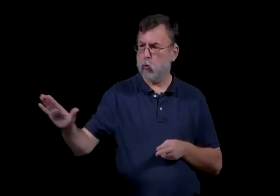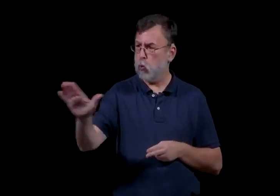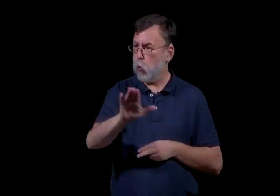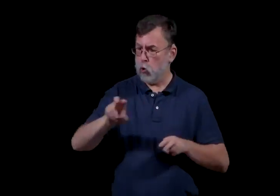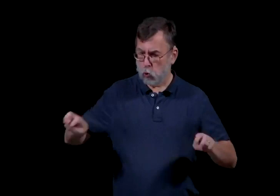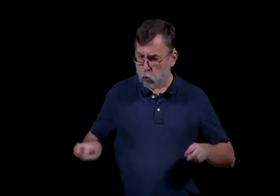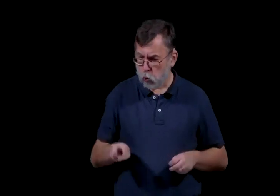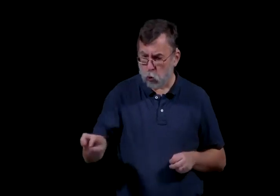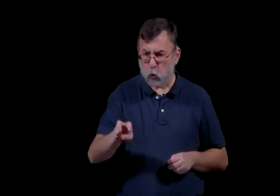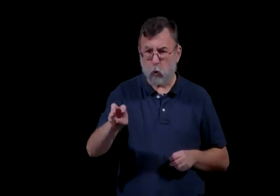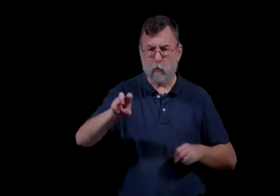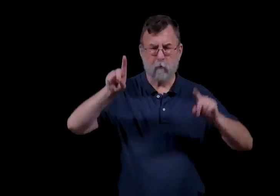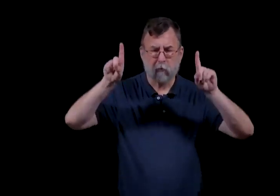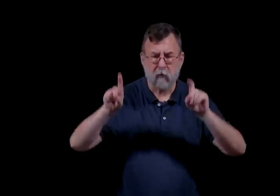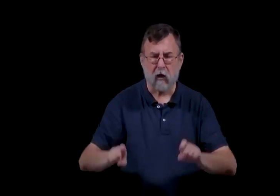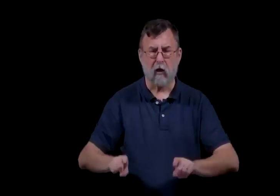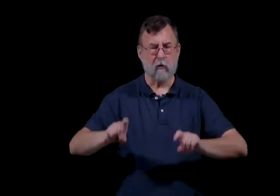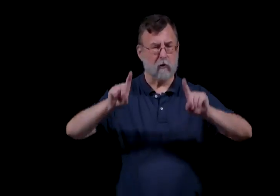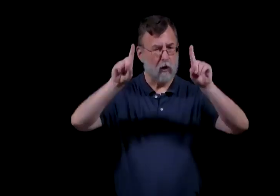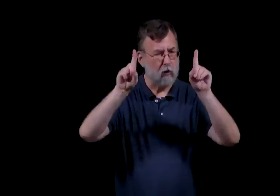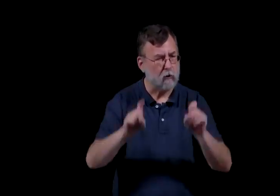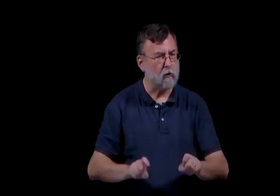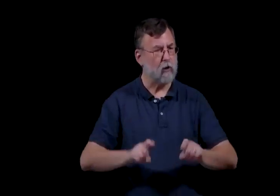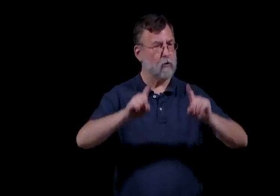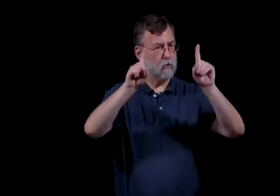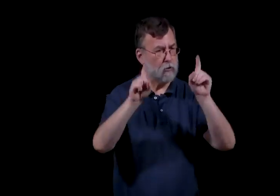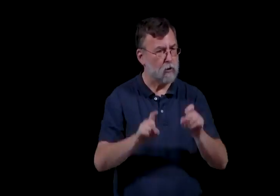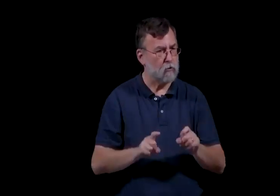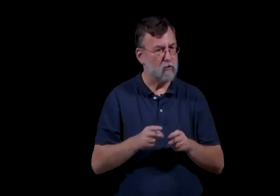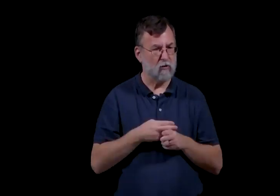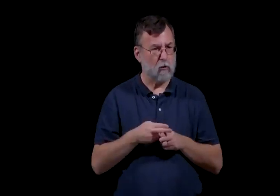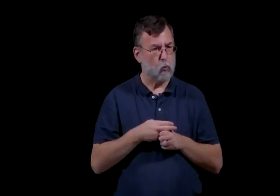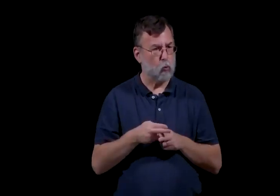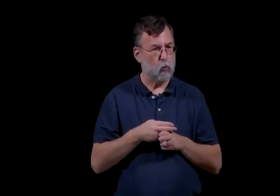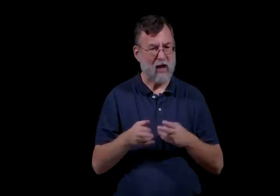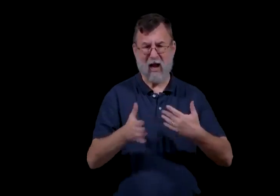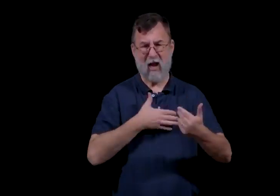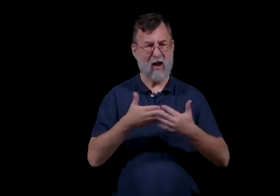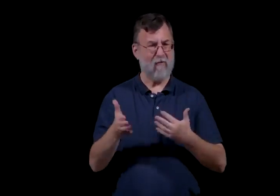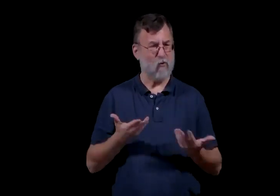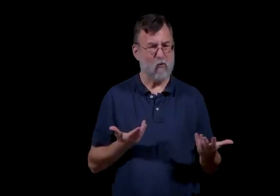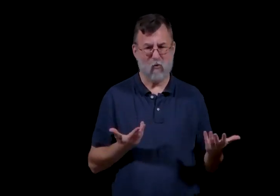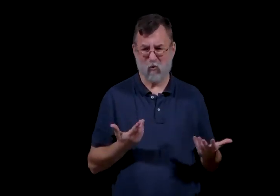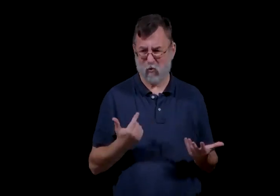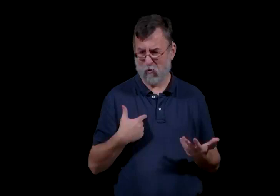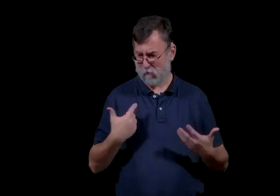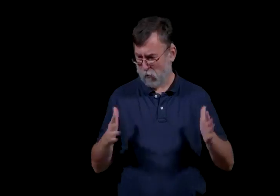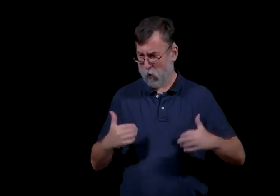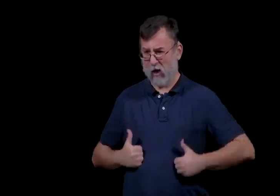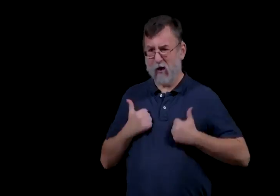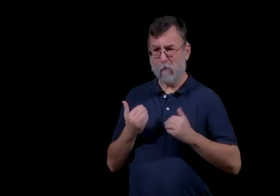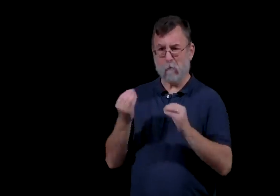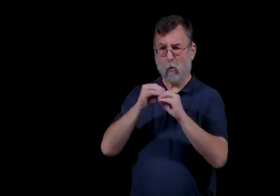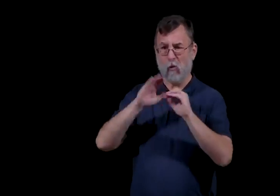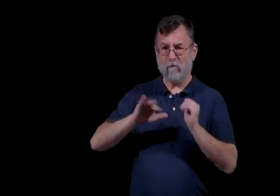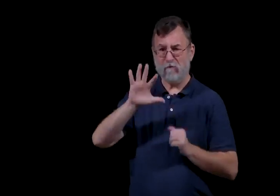here is temporary. This is just a journey, and here we are tested and tried. But life is temporary.